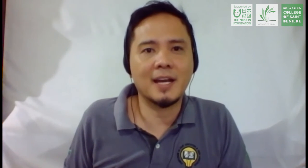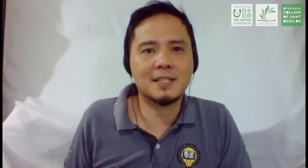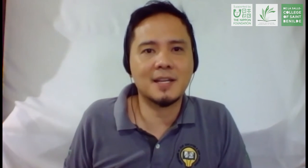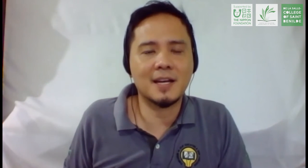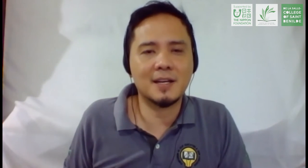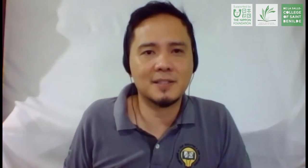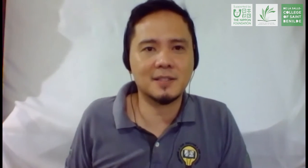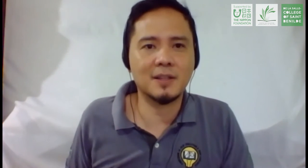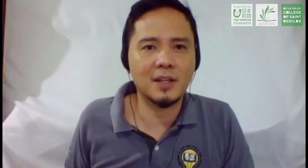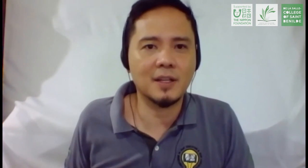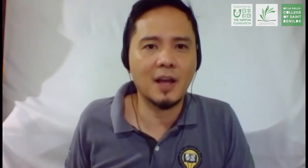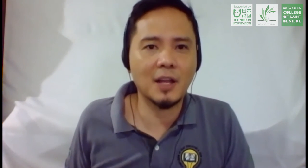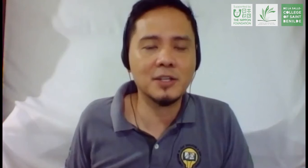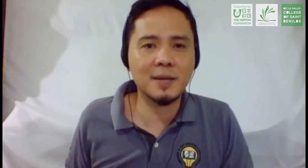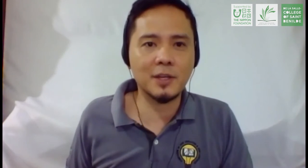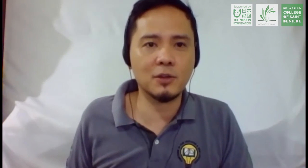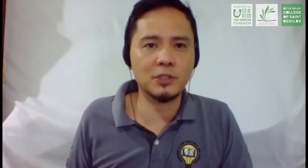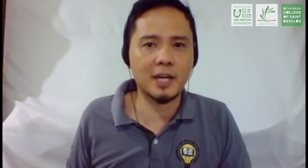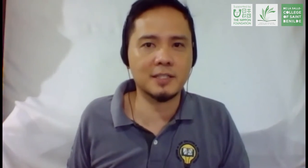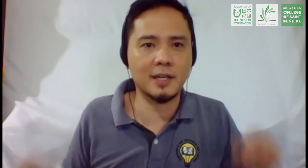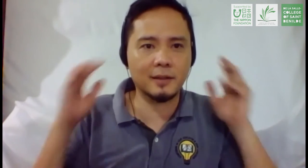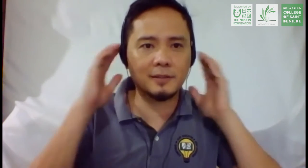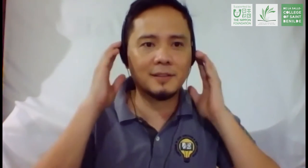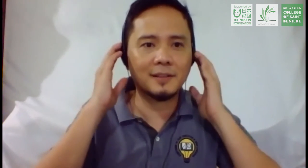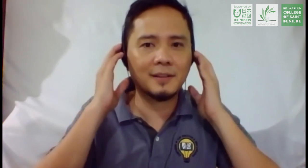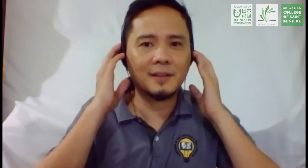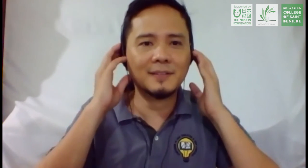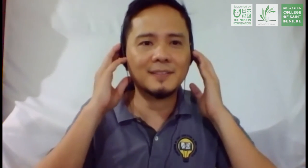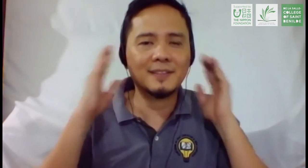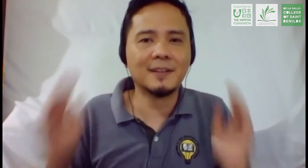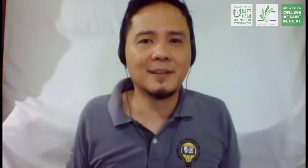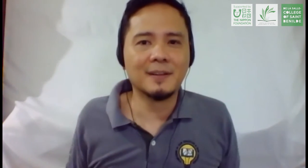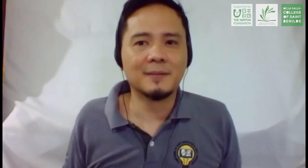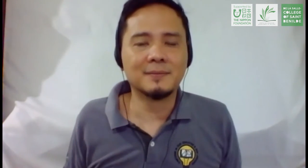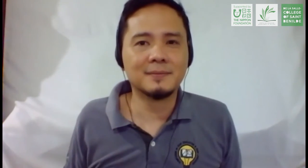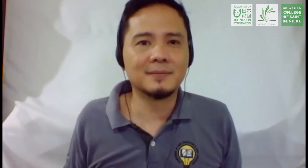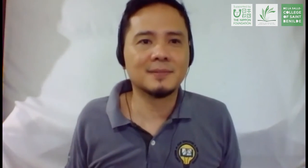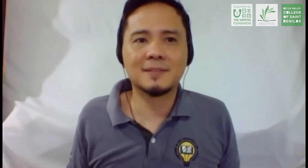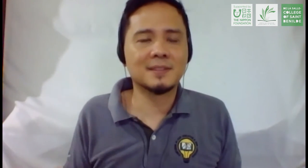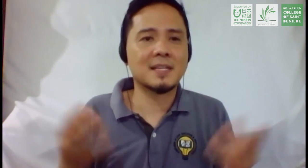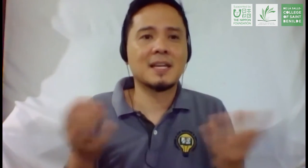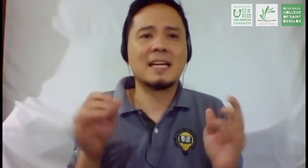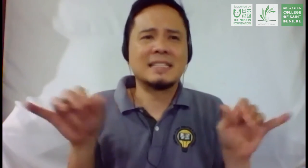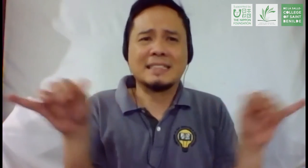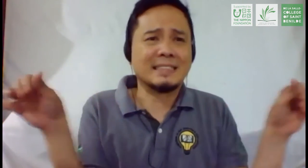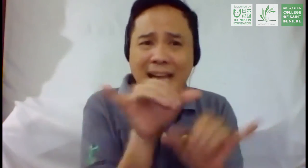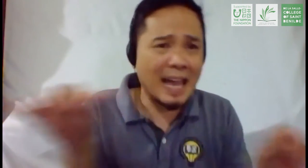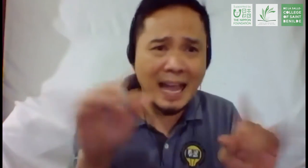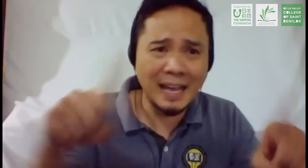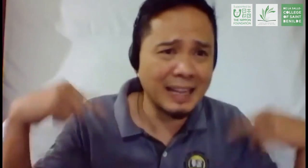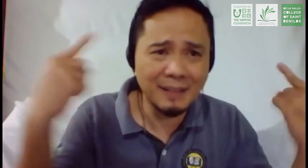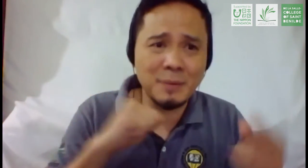Okay, yeah, it's I learned something new, Shaka is saying. Yeah, it's the same thing you already learned.